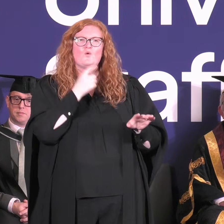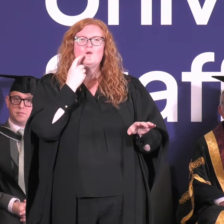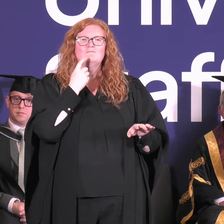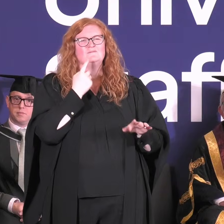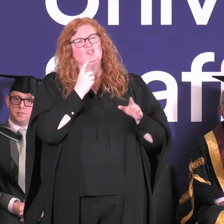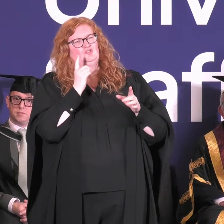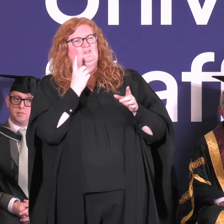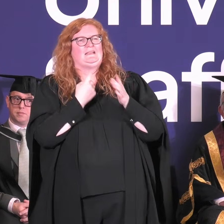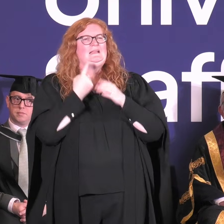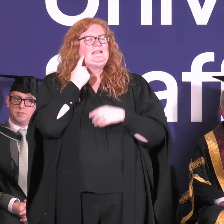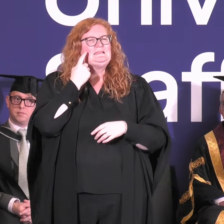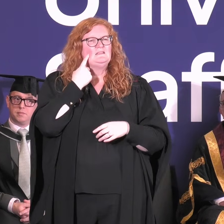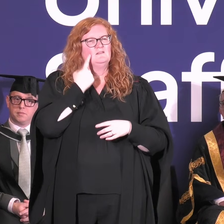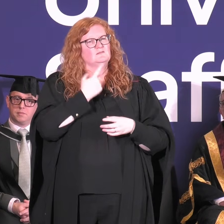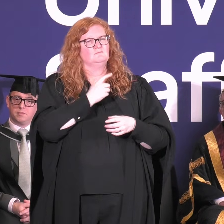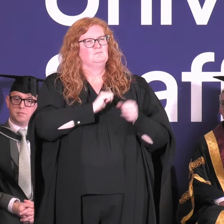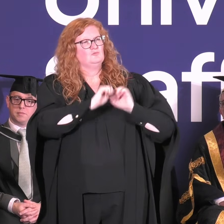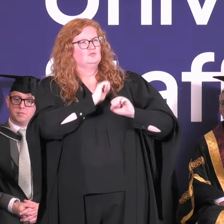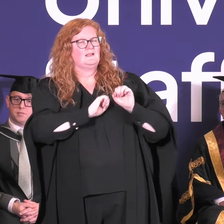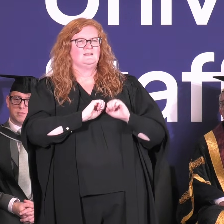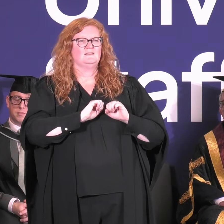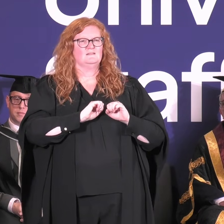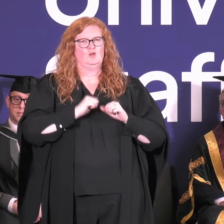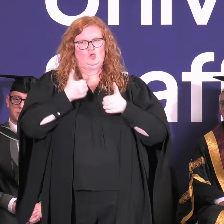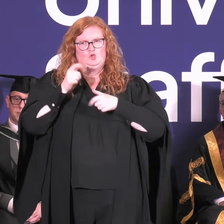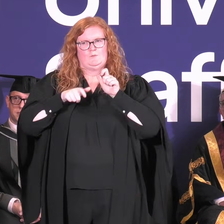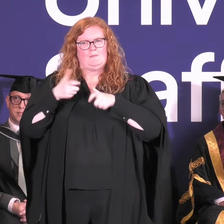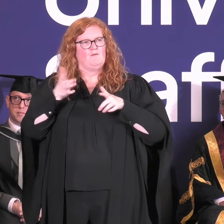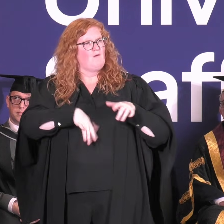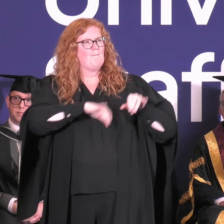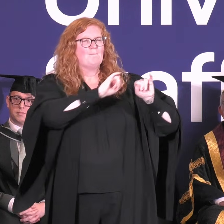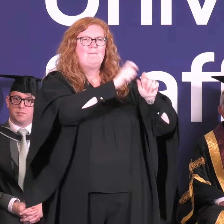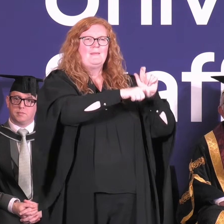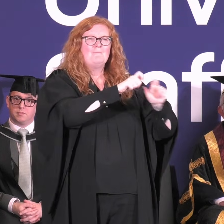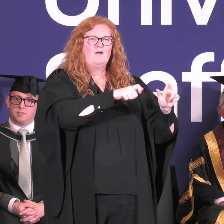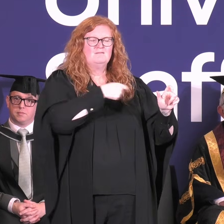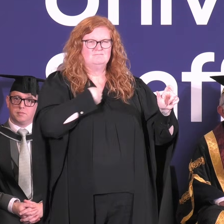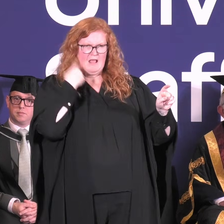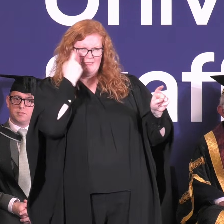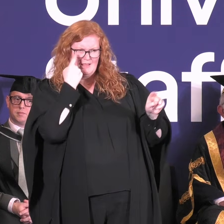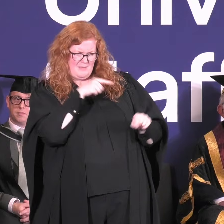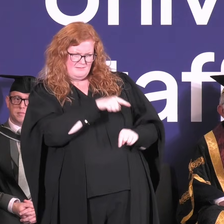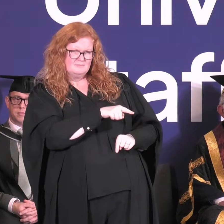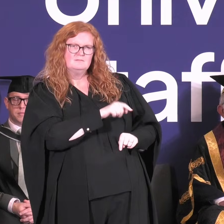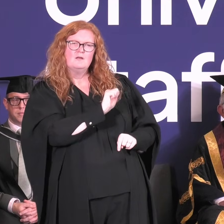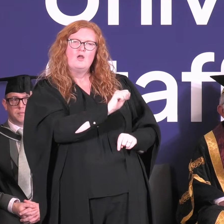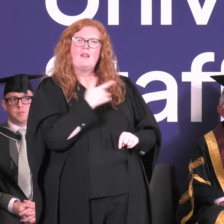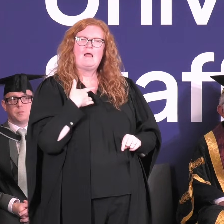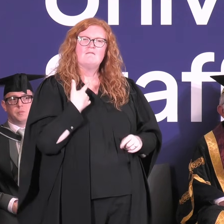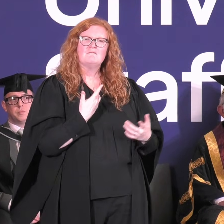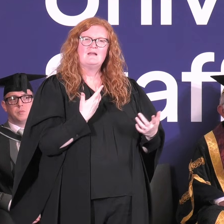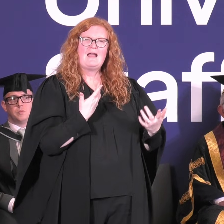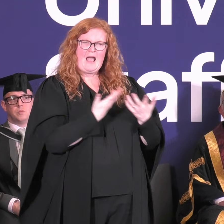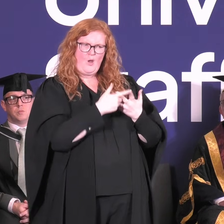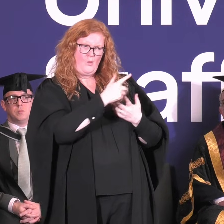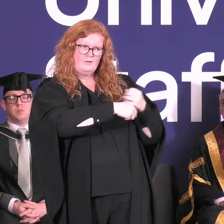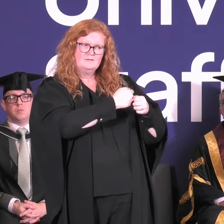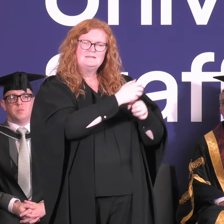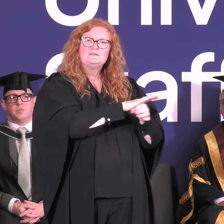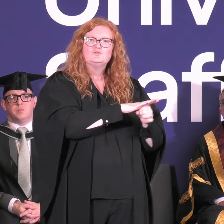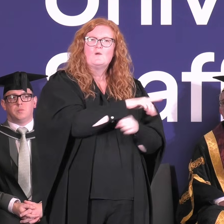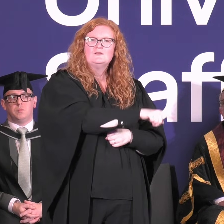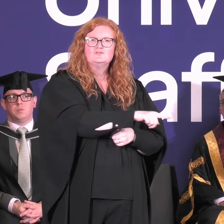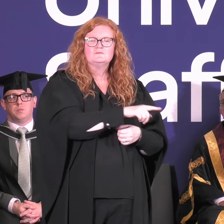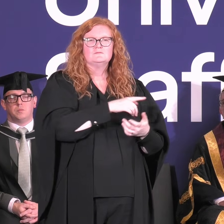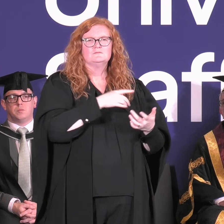from the bad people. And it made me wonder, how did she get where she got? And perhaps there's a lot more